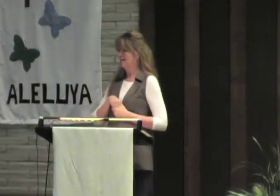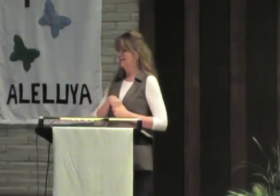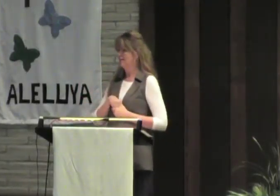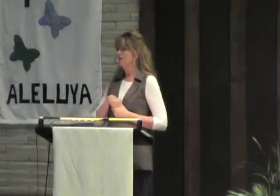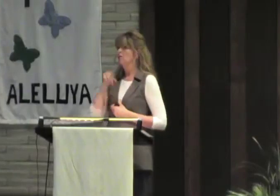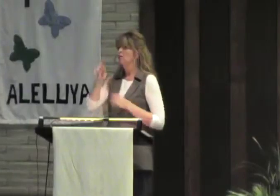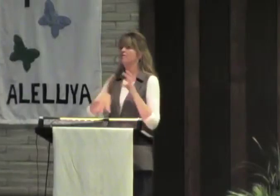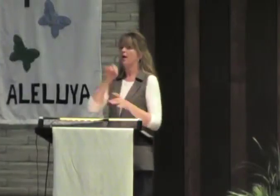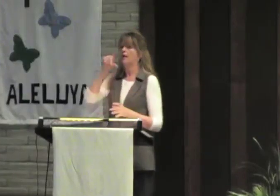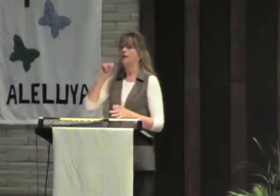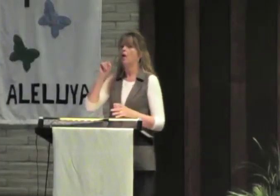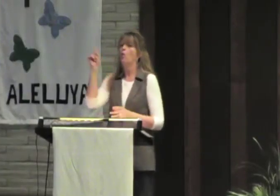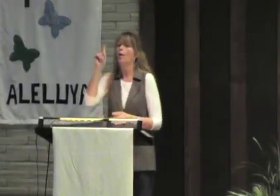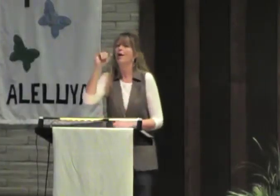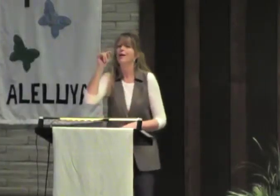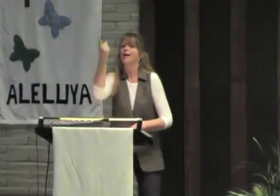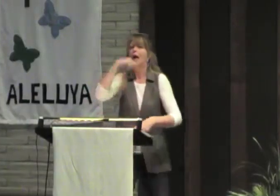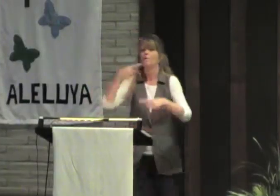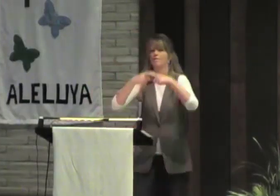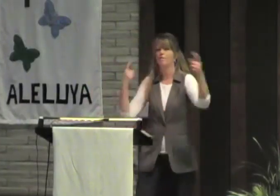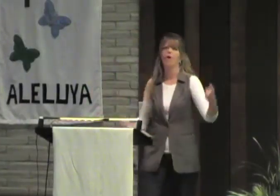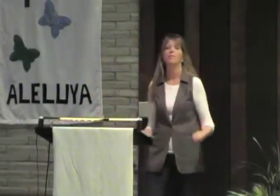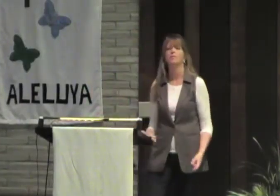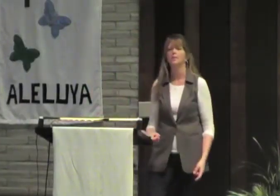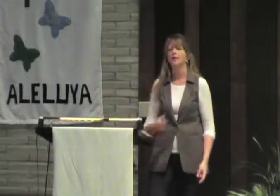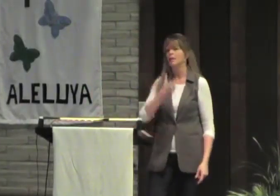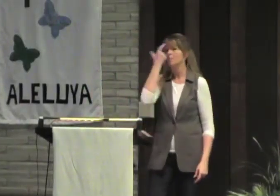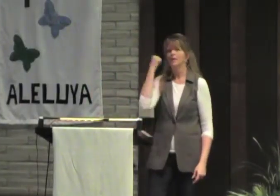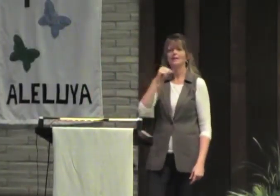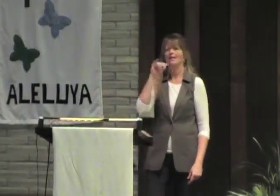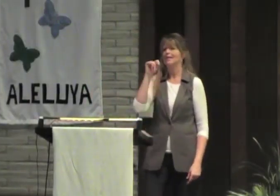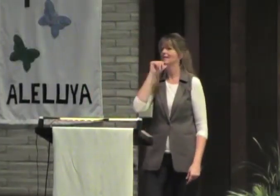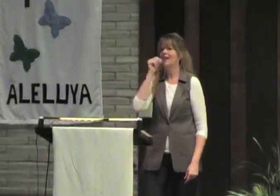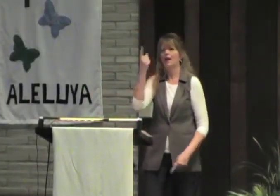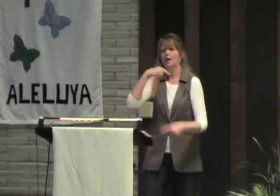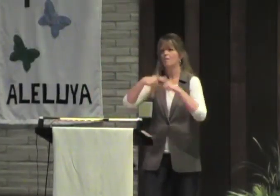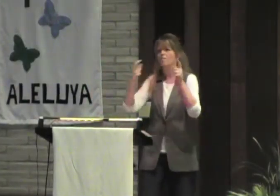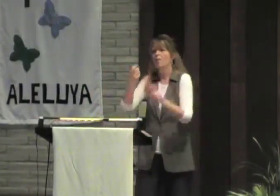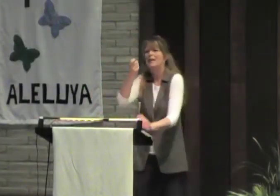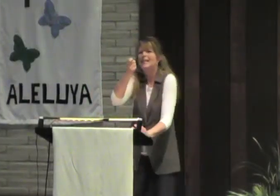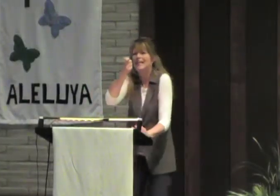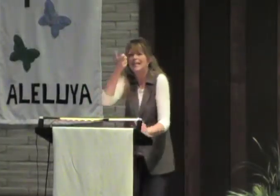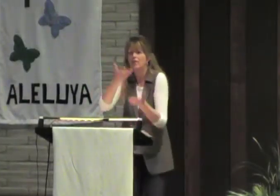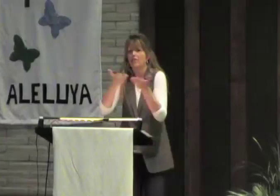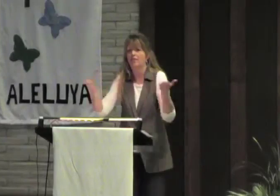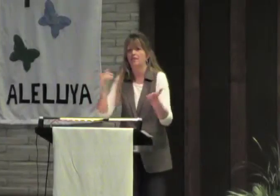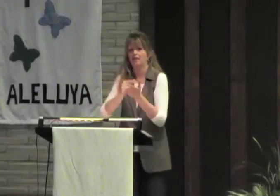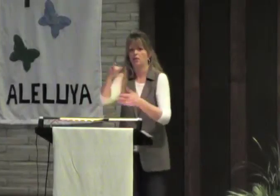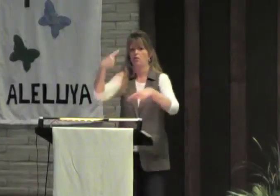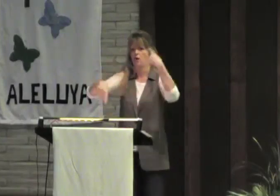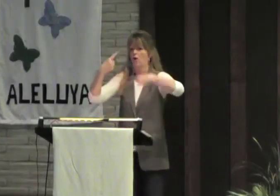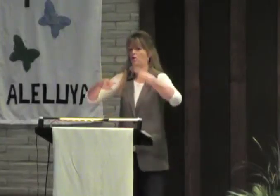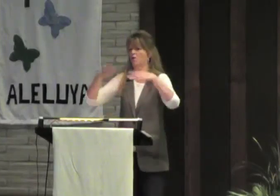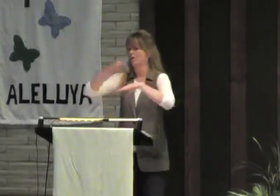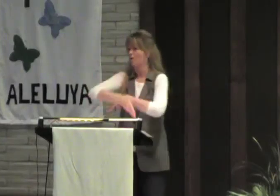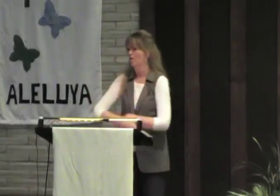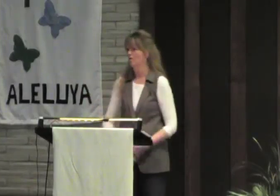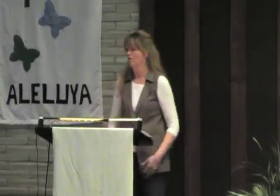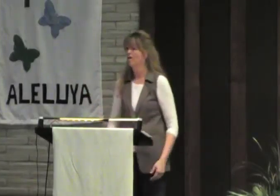you have problems, anger problems inside, that you find out where it's coming from. Because it's not coming from the little things that you're arguing